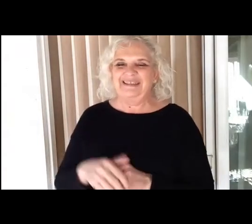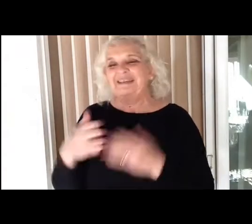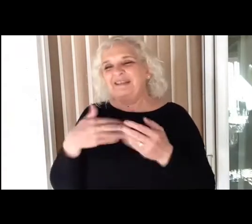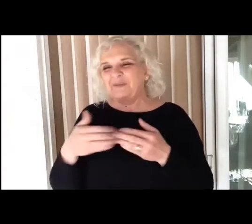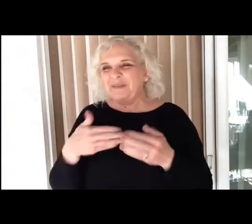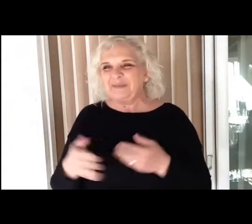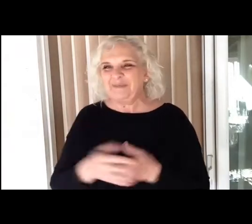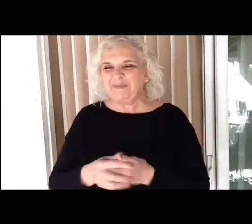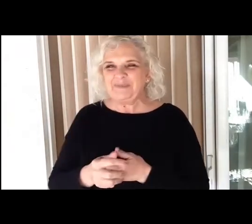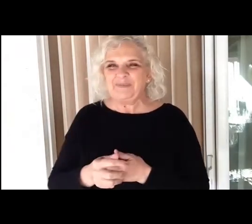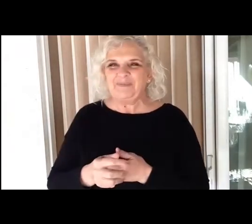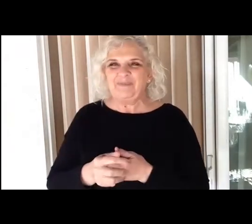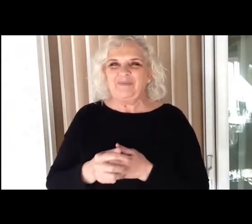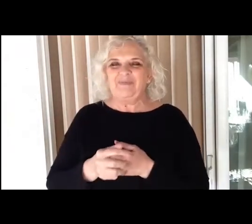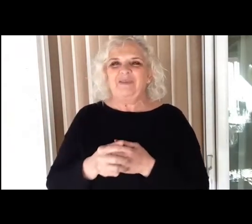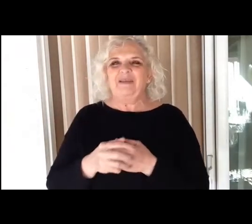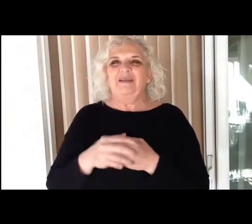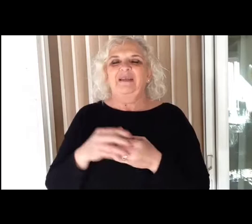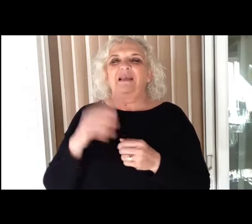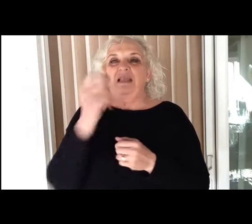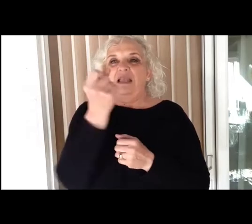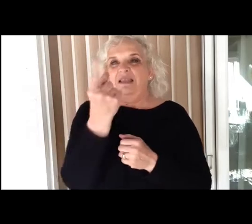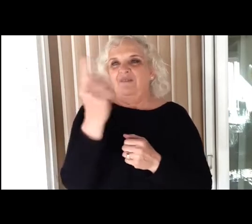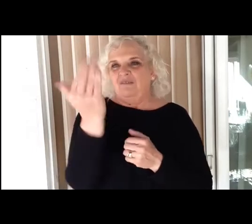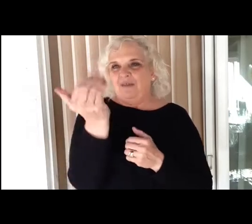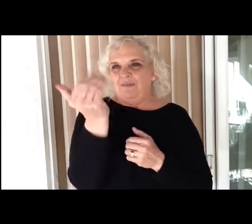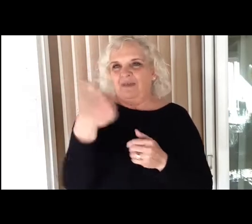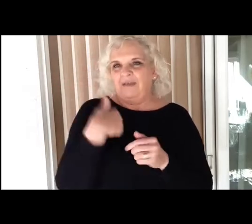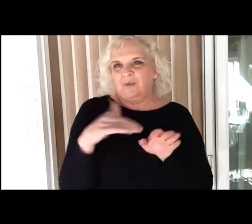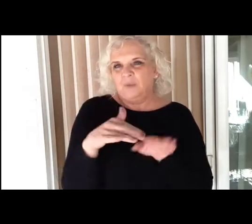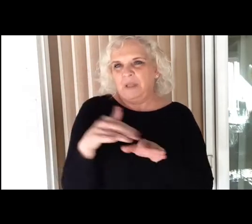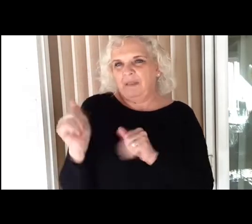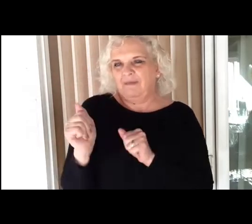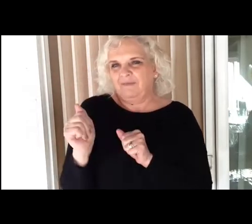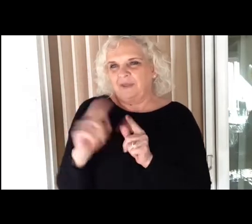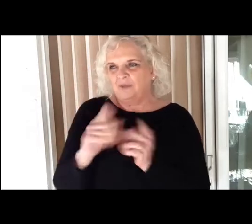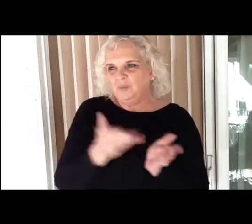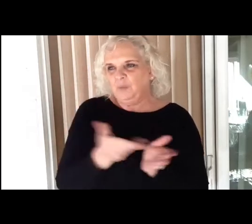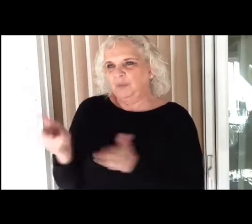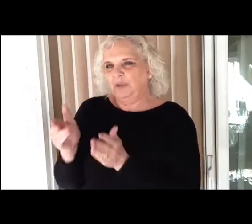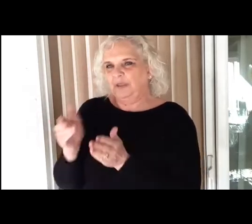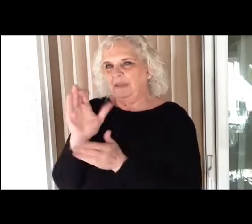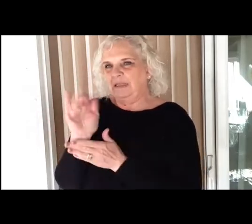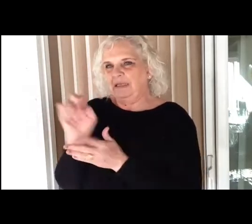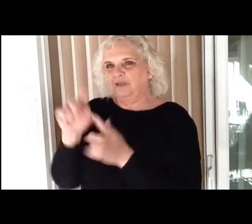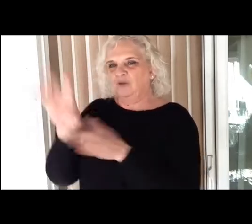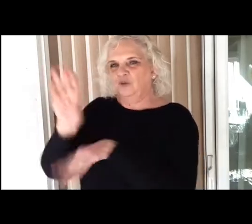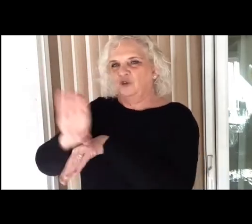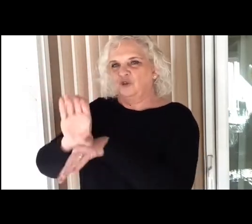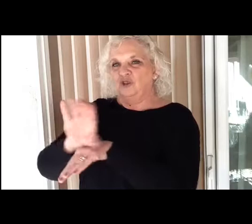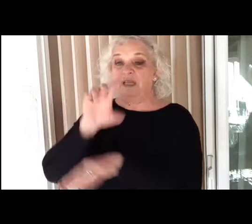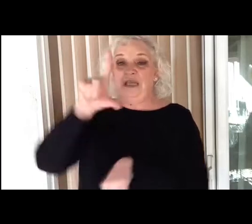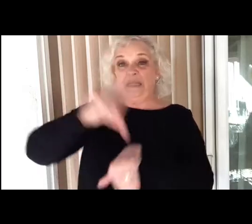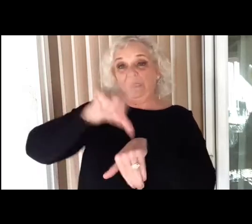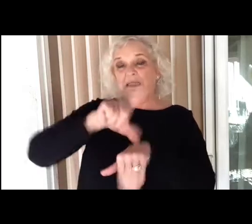anyway, at 11:55, we take off down the street to the church. And Danny's carrying the cake,